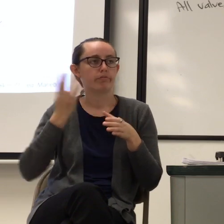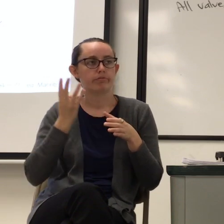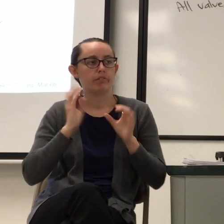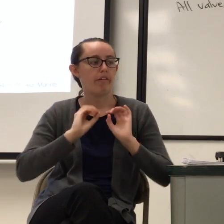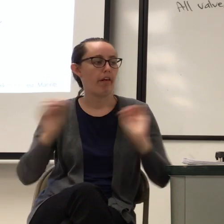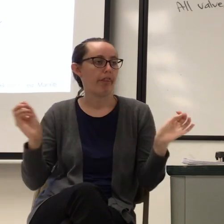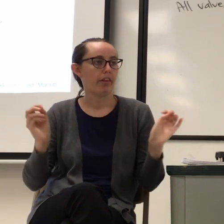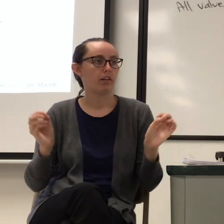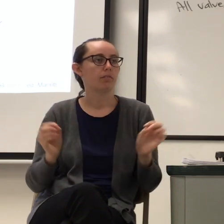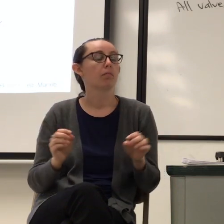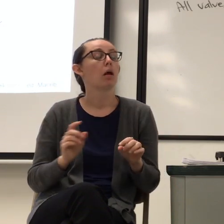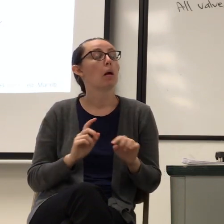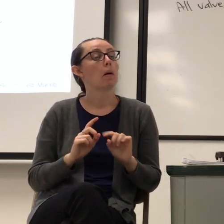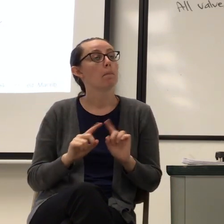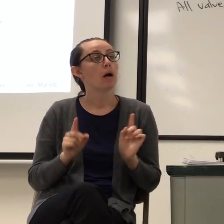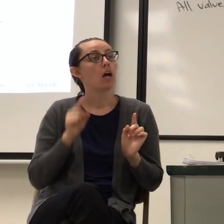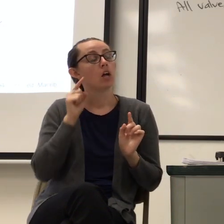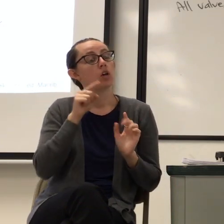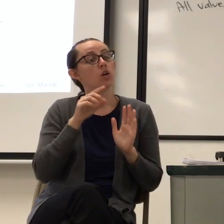to meet arterial pressure.